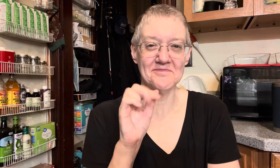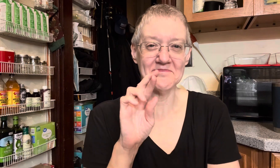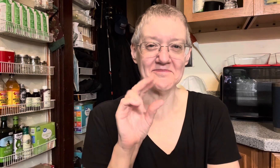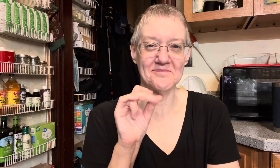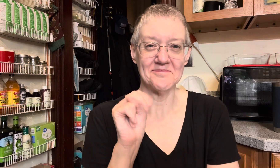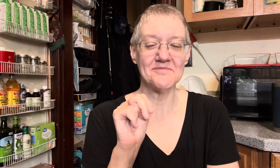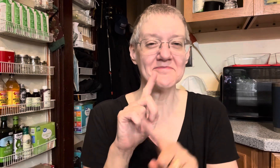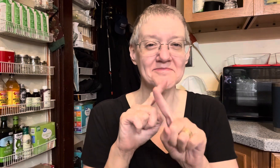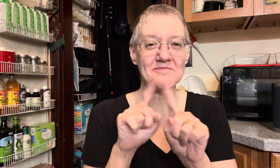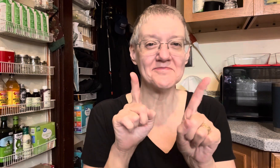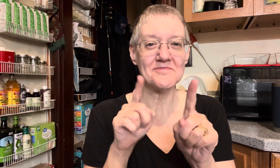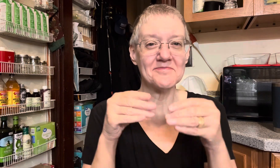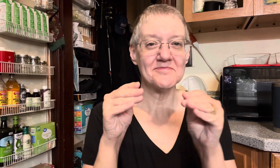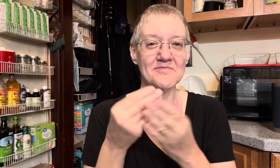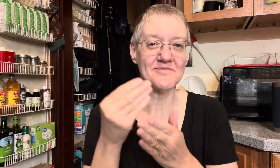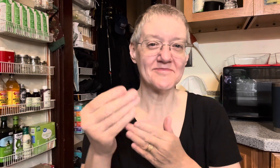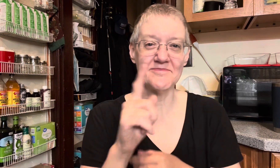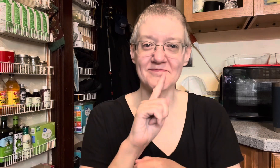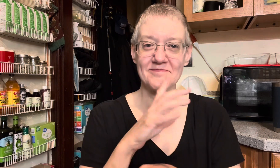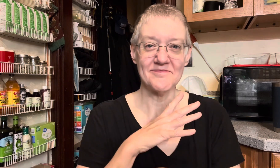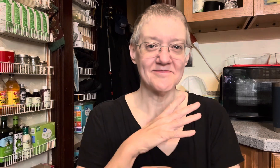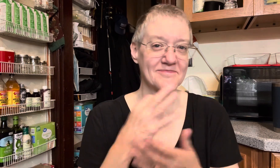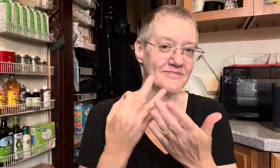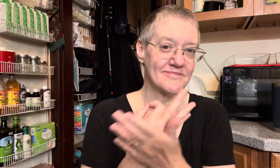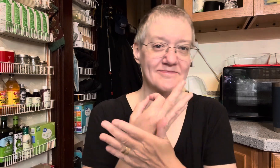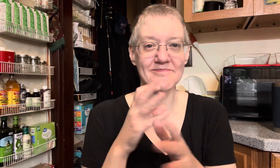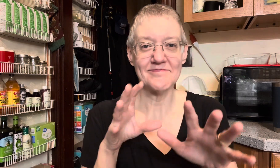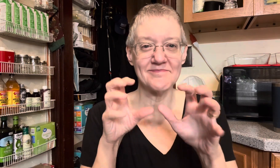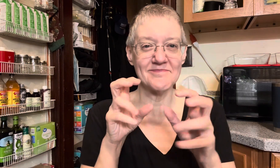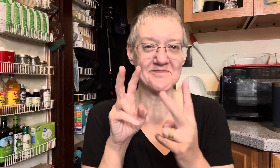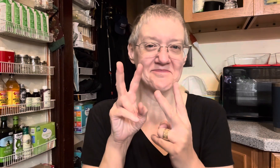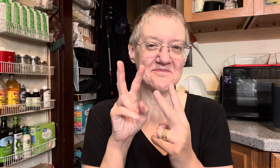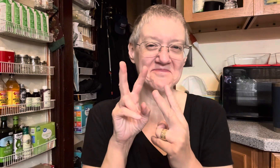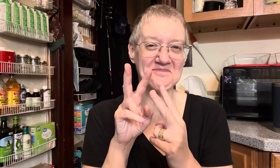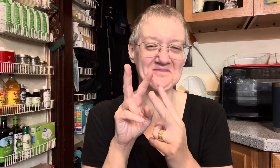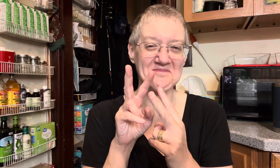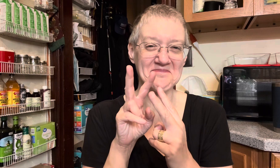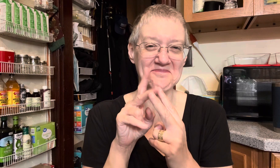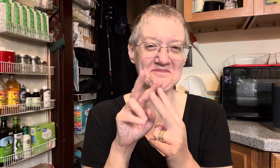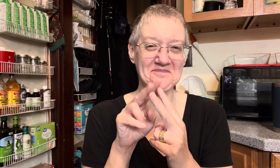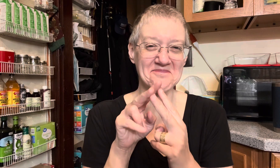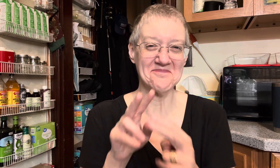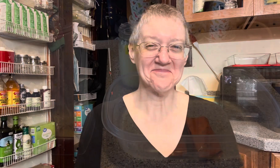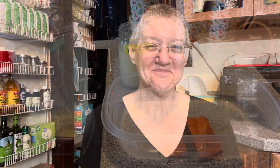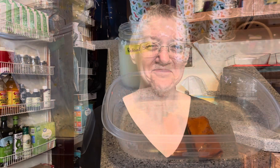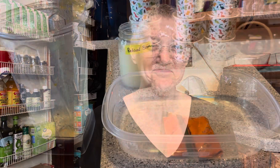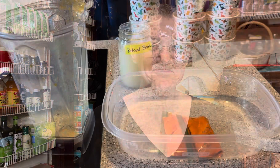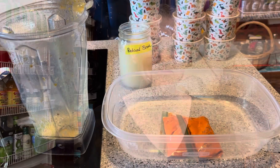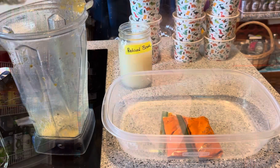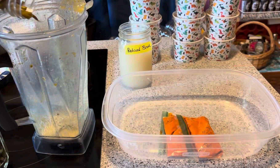And these are from the garden, but store-bought canned green beans, fresh, frozen, all those are